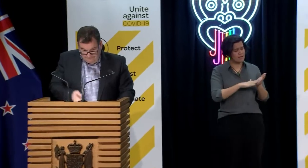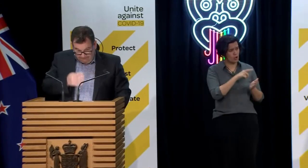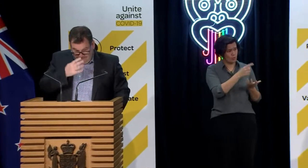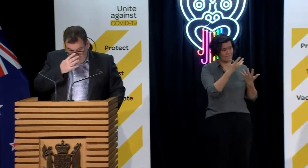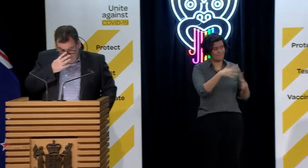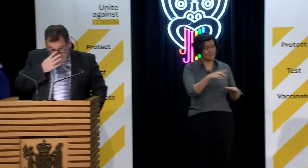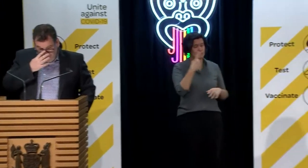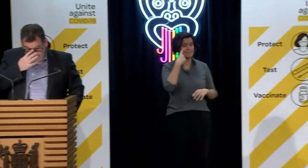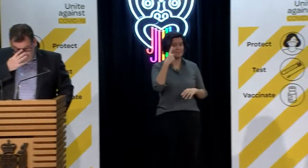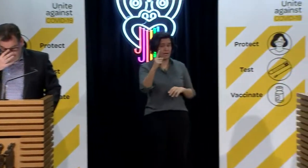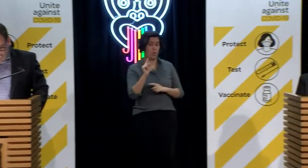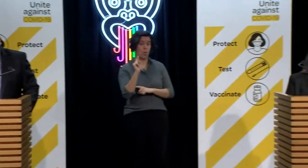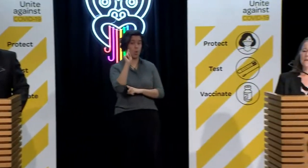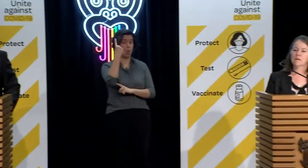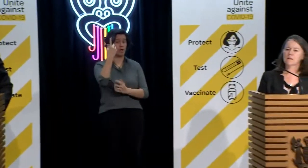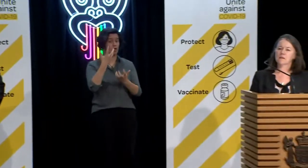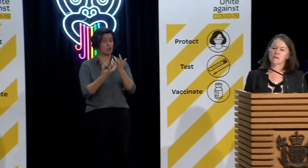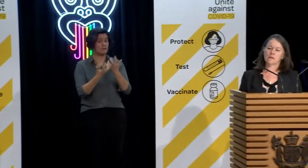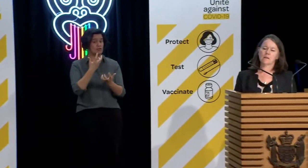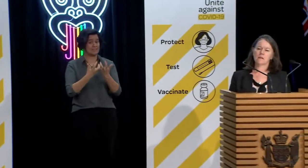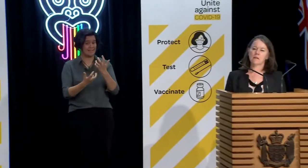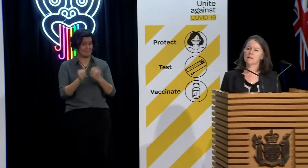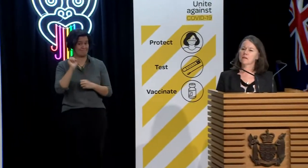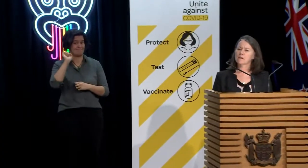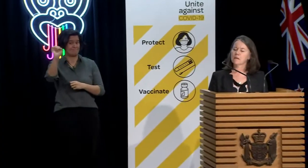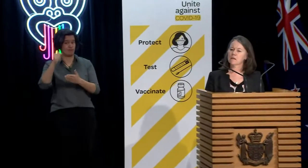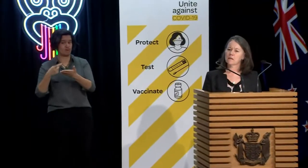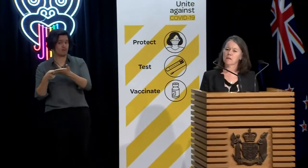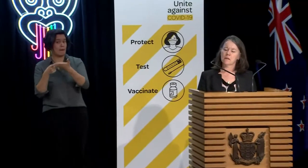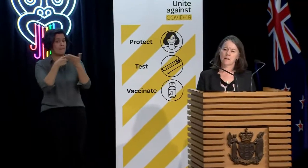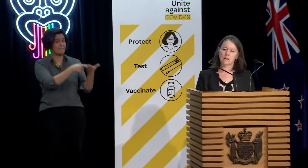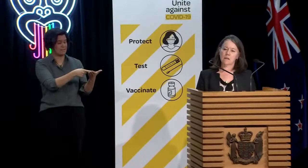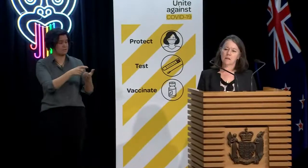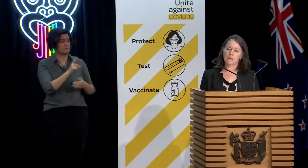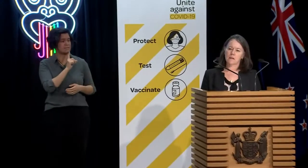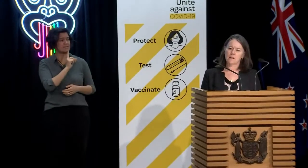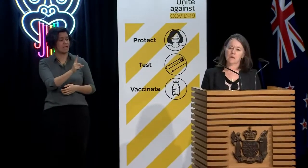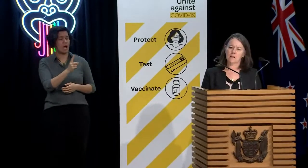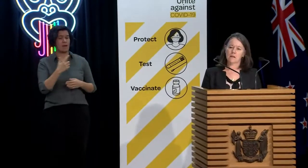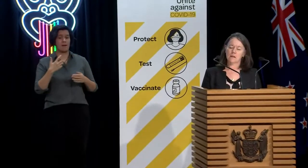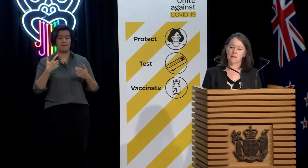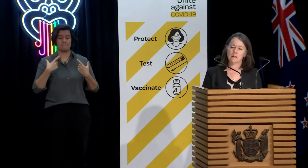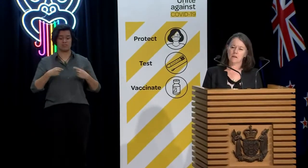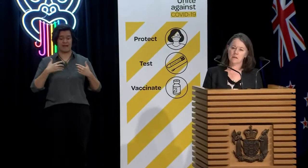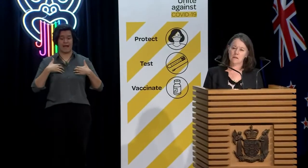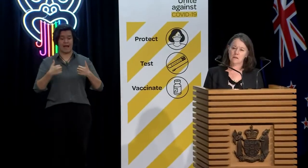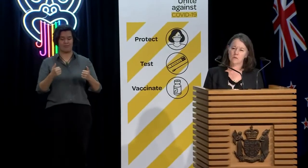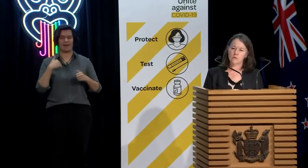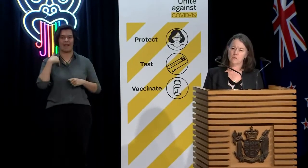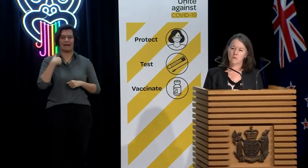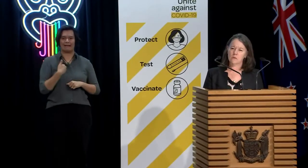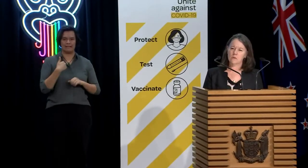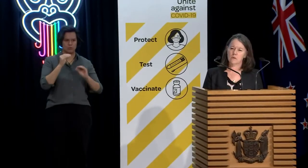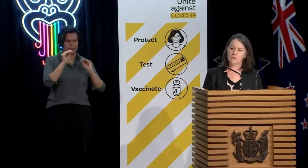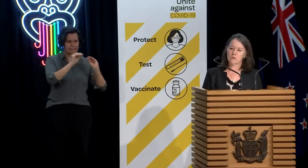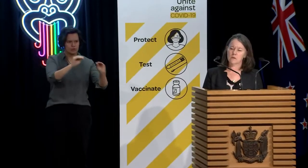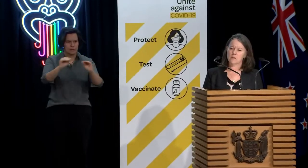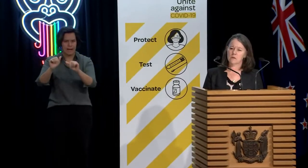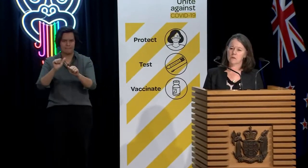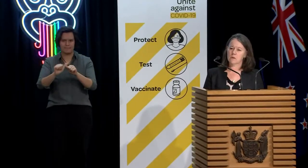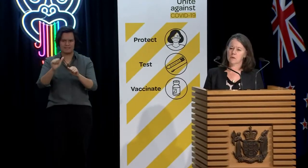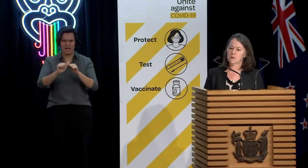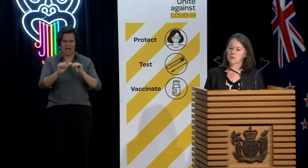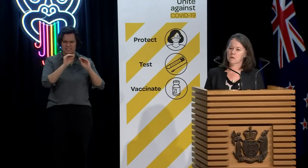recommendations from Auckland University that the Ministry of Health needs to start an education campaign about the correct way to use masks,